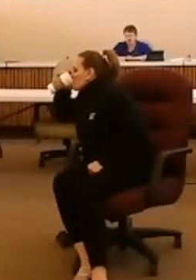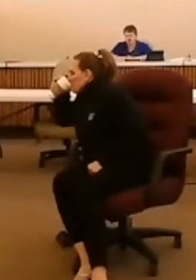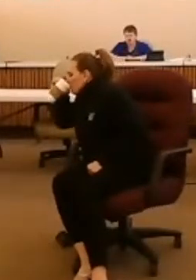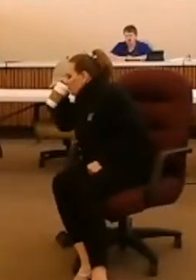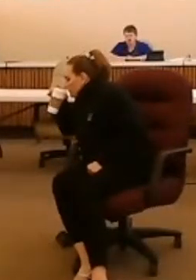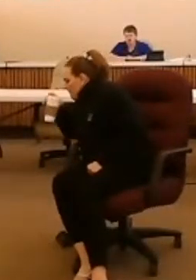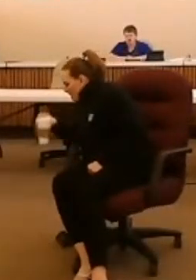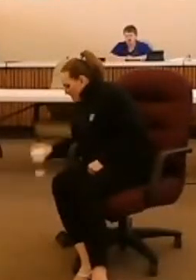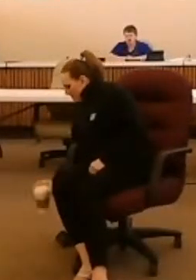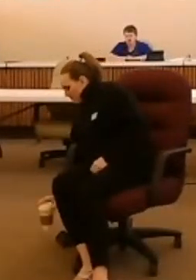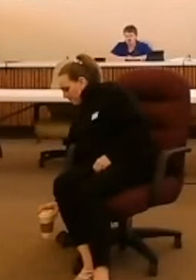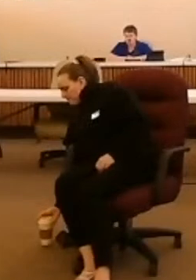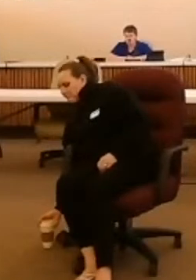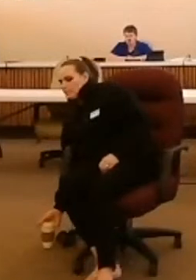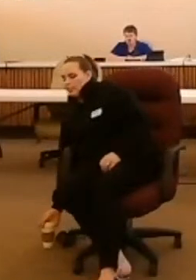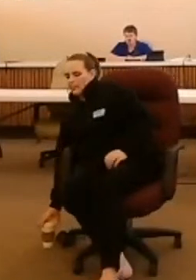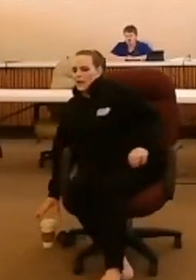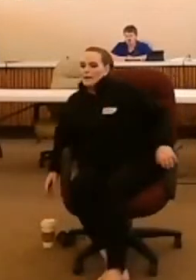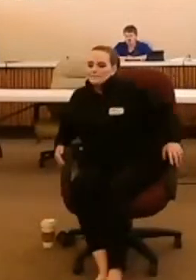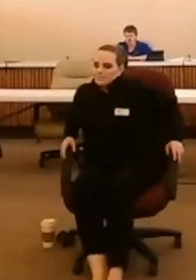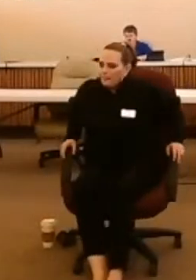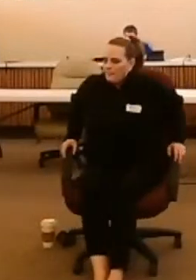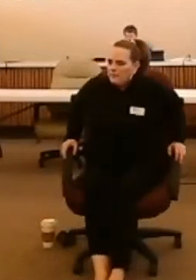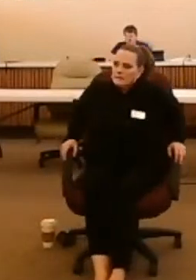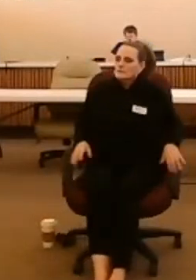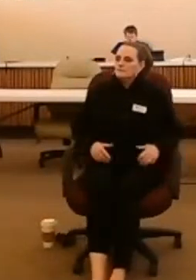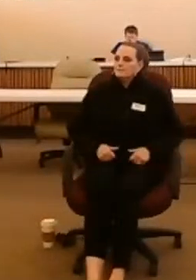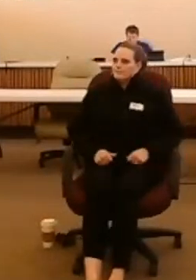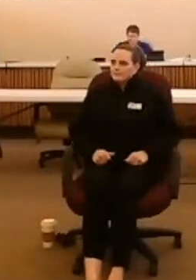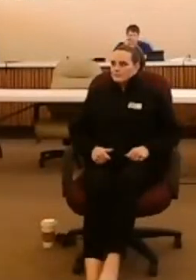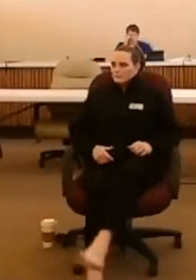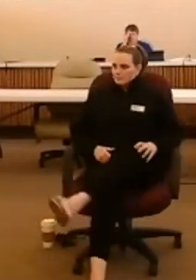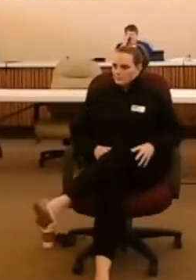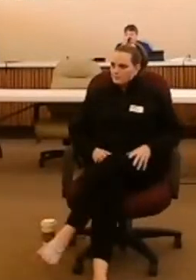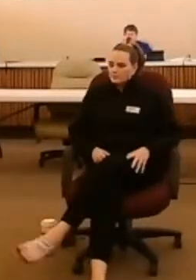Yep. You're good. Thank you.